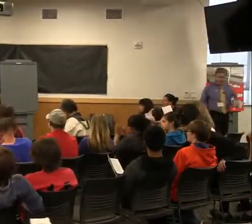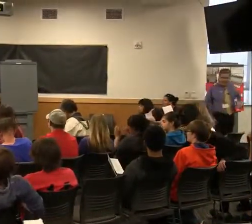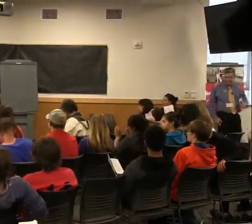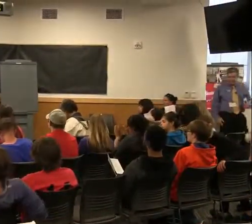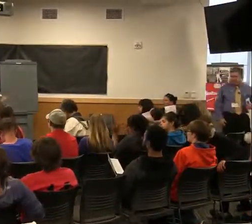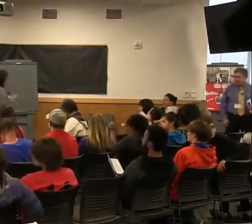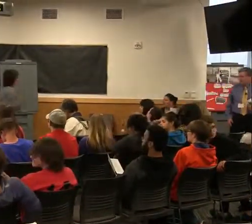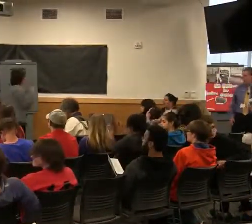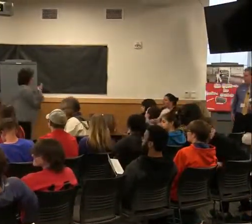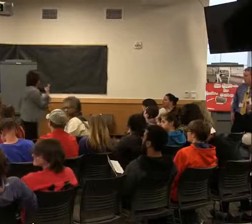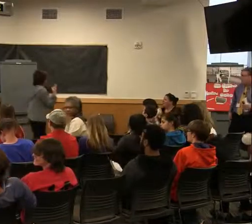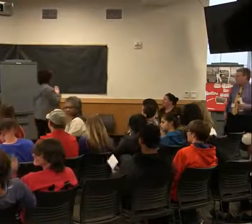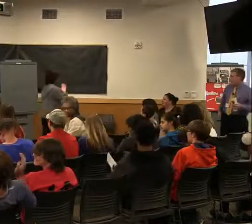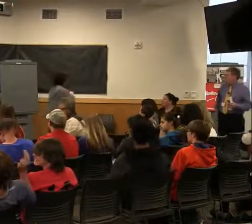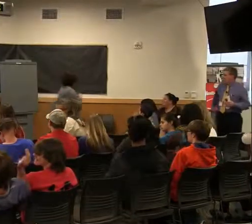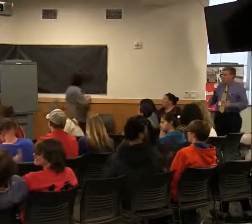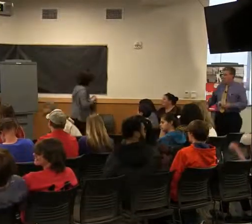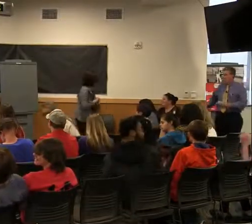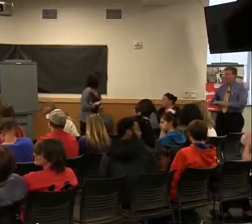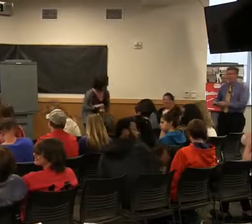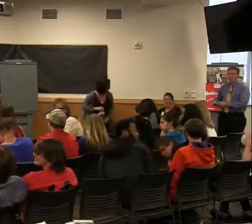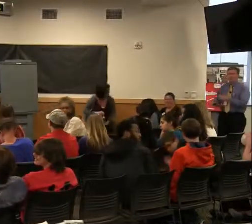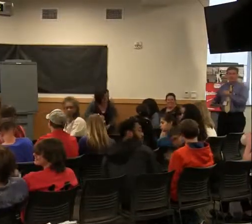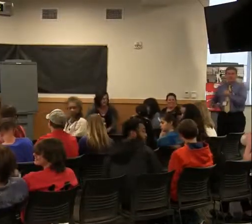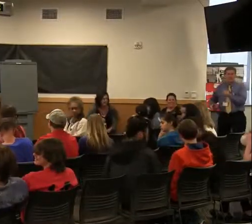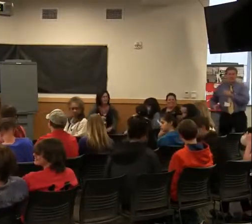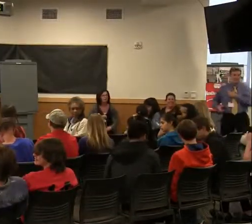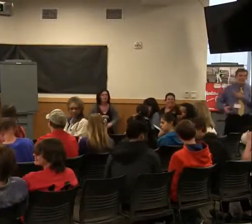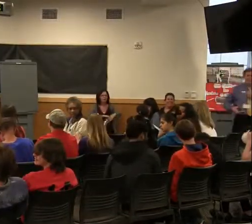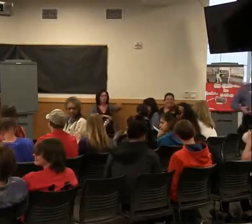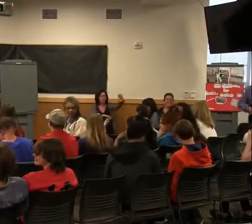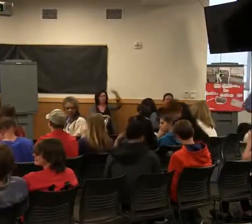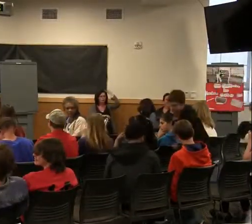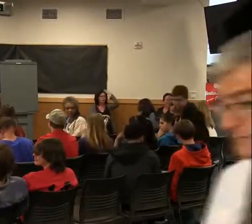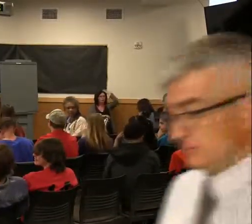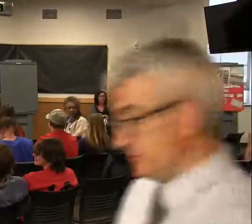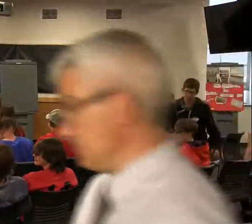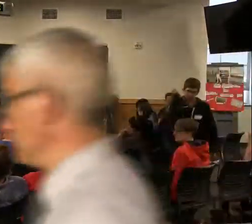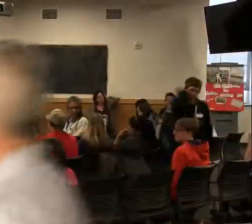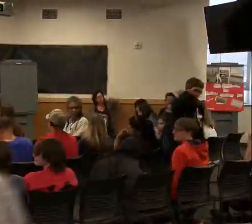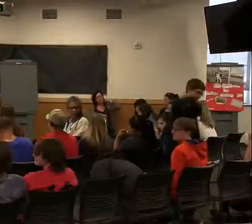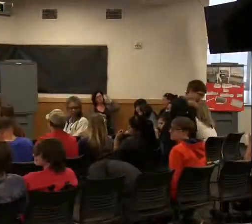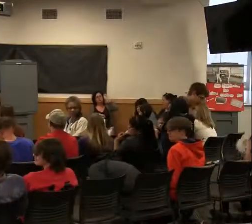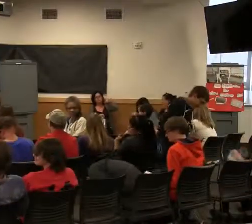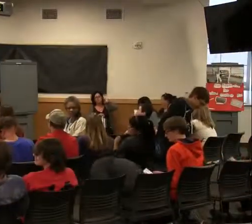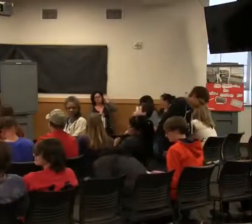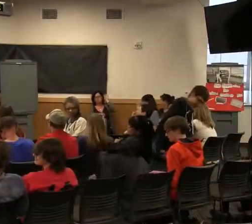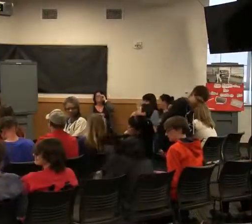You're 25 cents today.